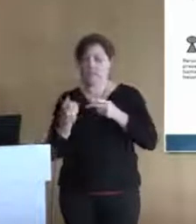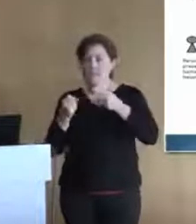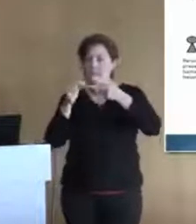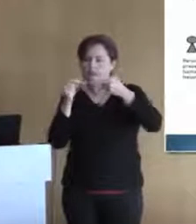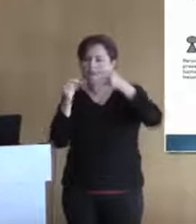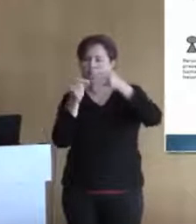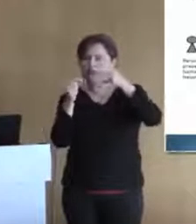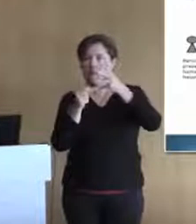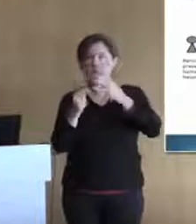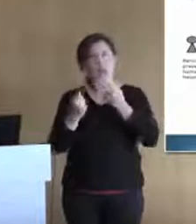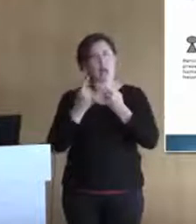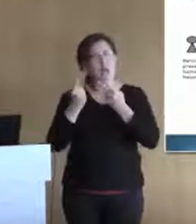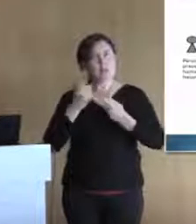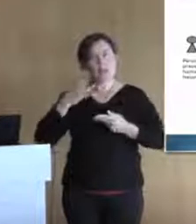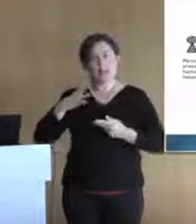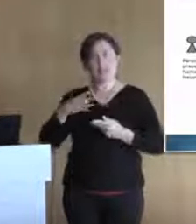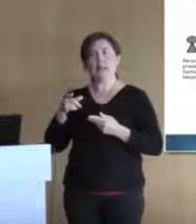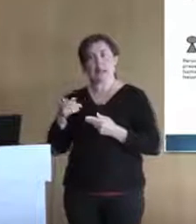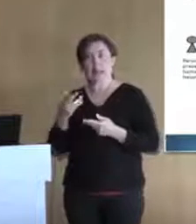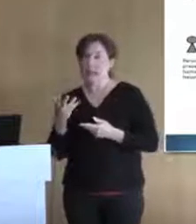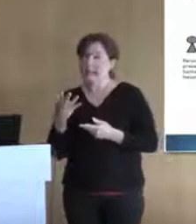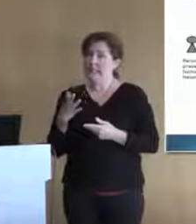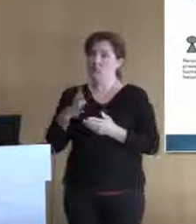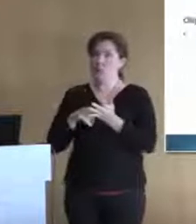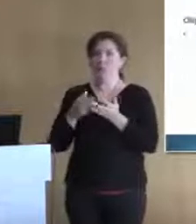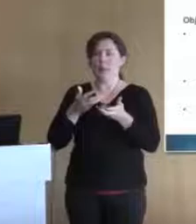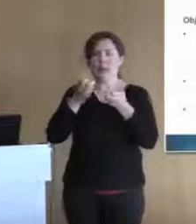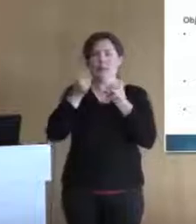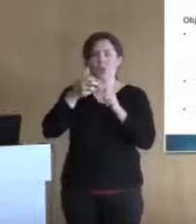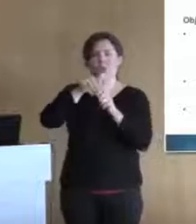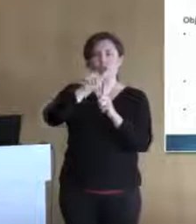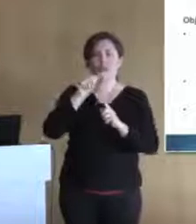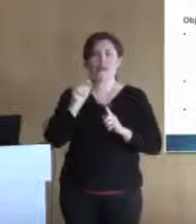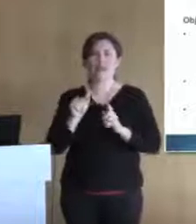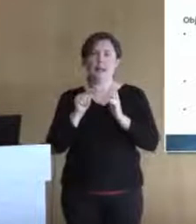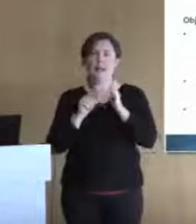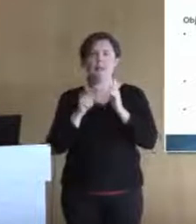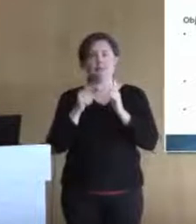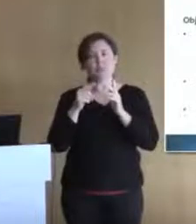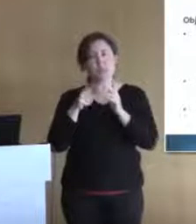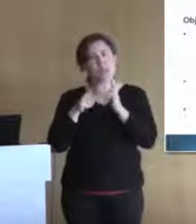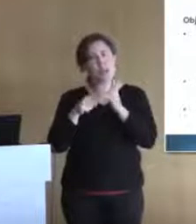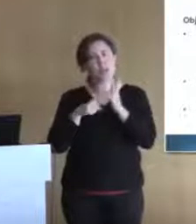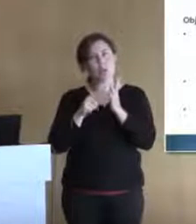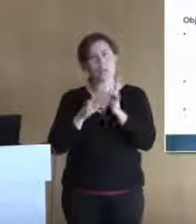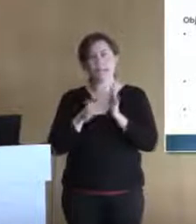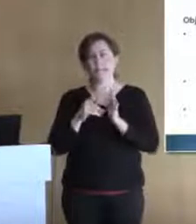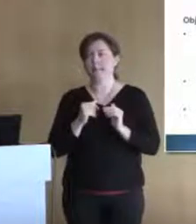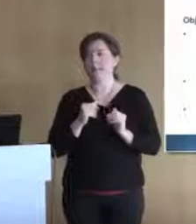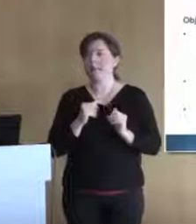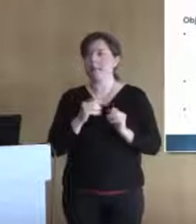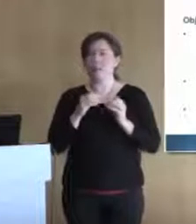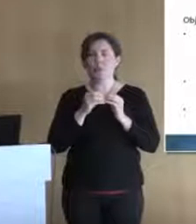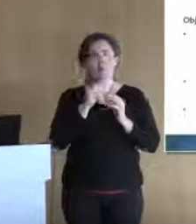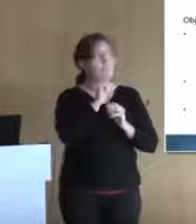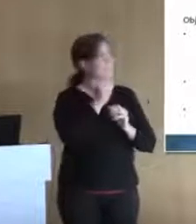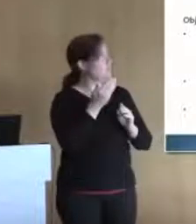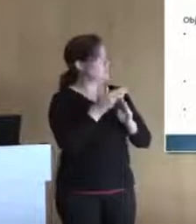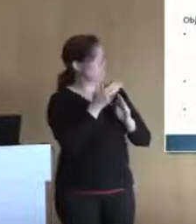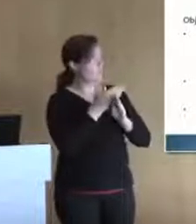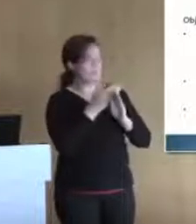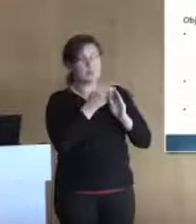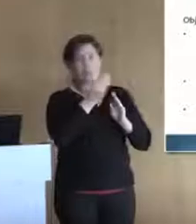should have a common assessment process. And that should not just look at their housing needs, but look at what other holistic needs